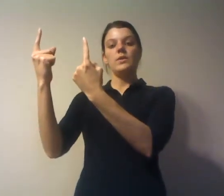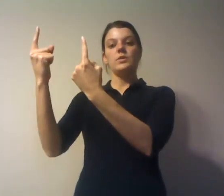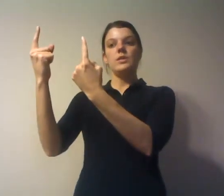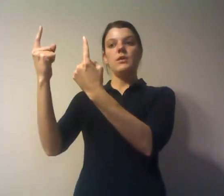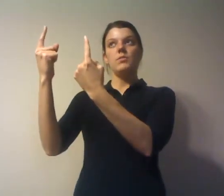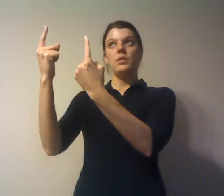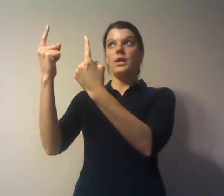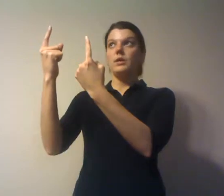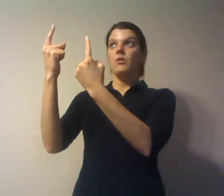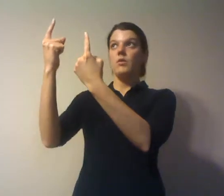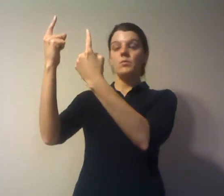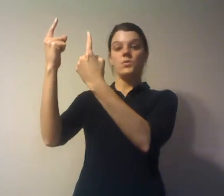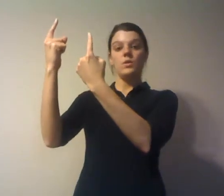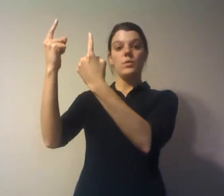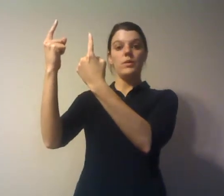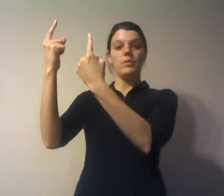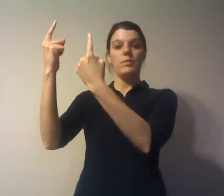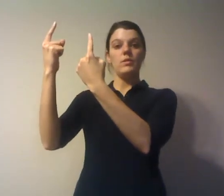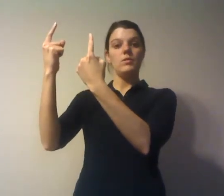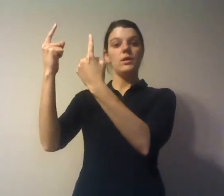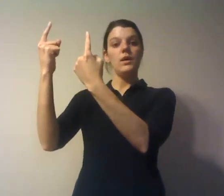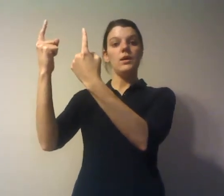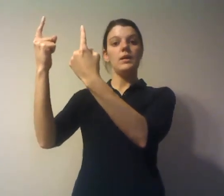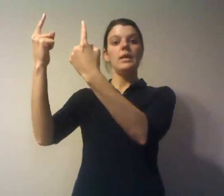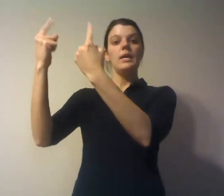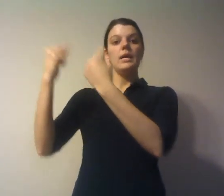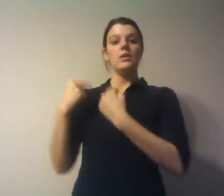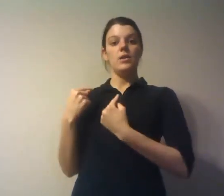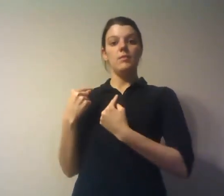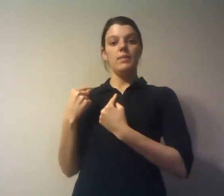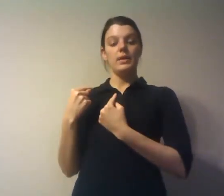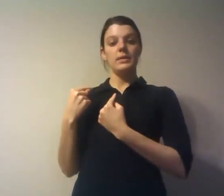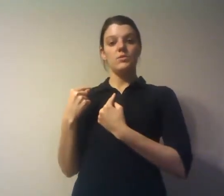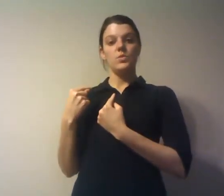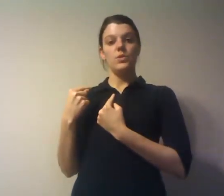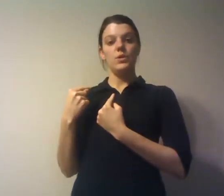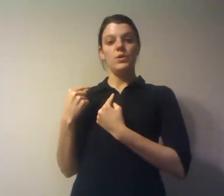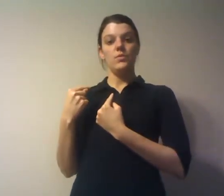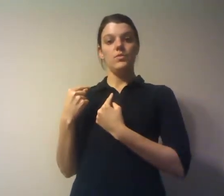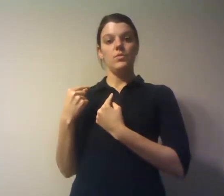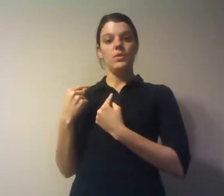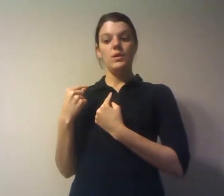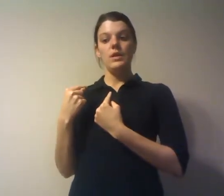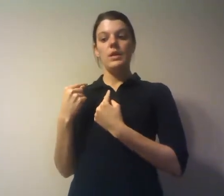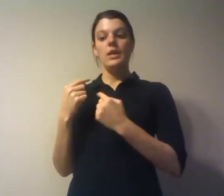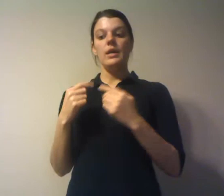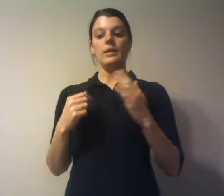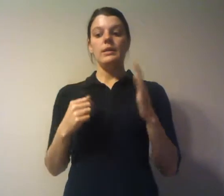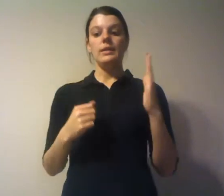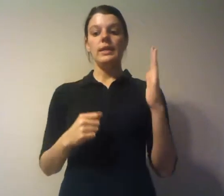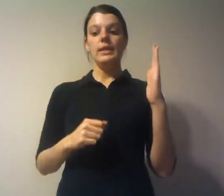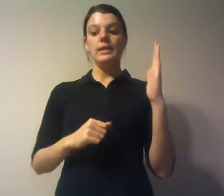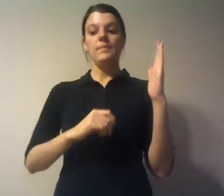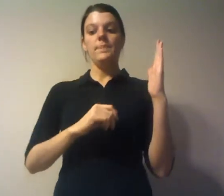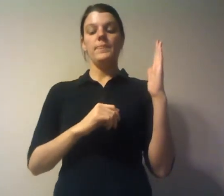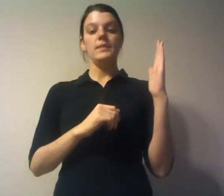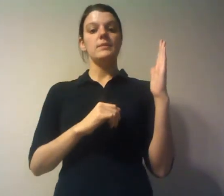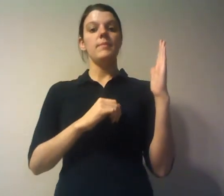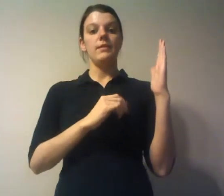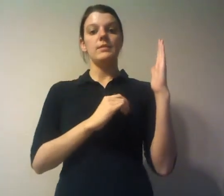fingers up, kind of go up toward where we've been doing God, and you come back down toward you. And then King is about the